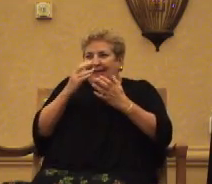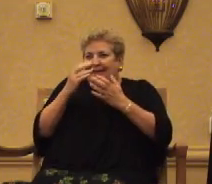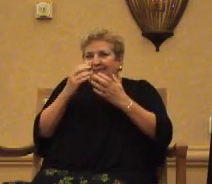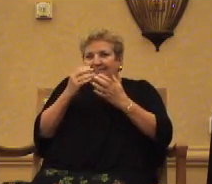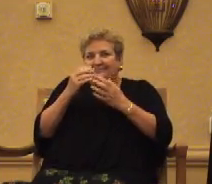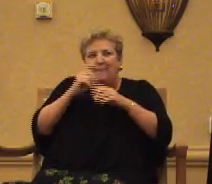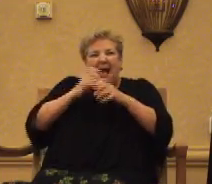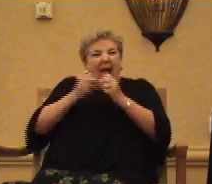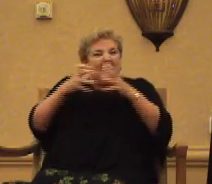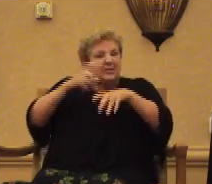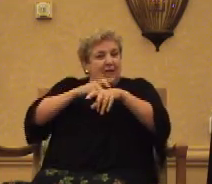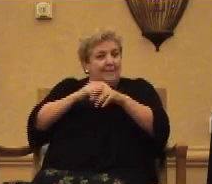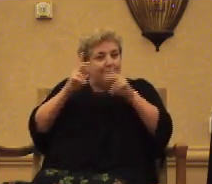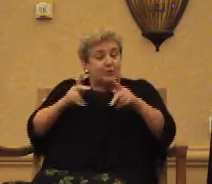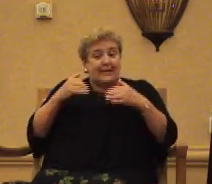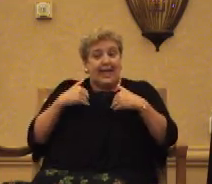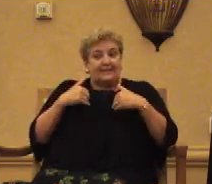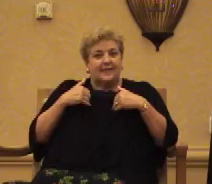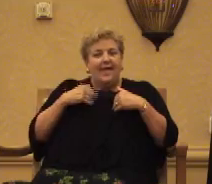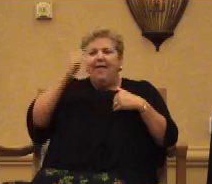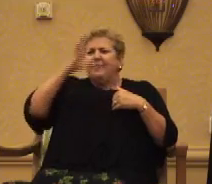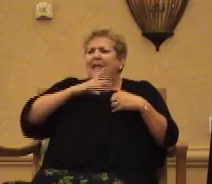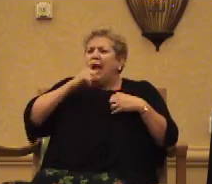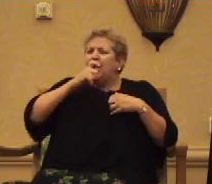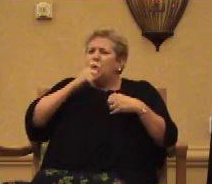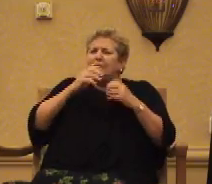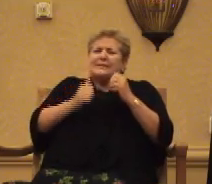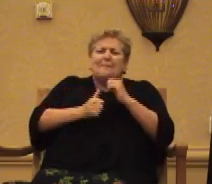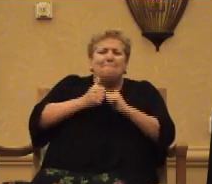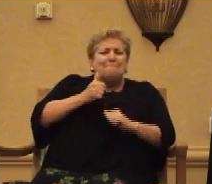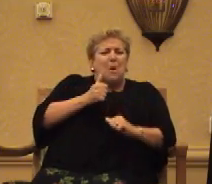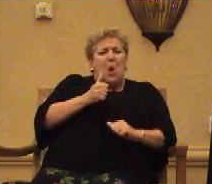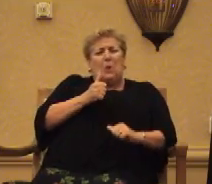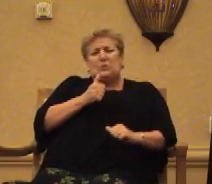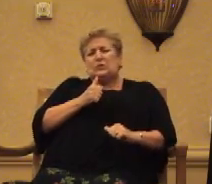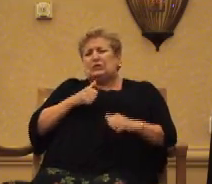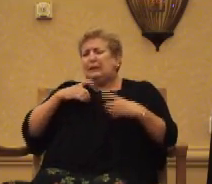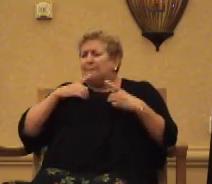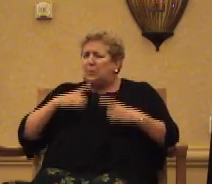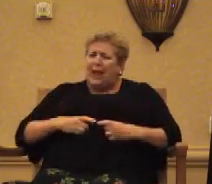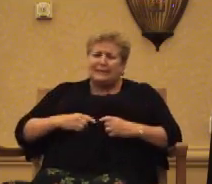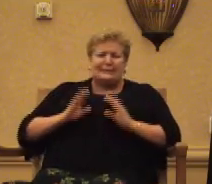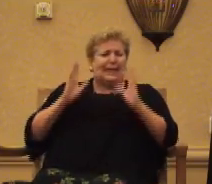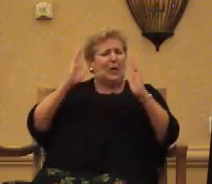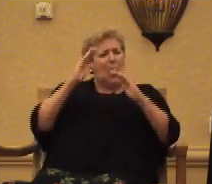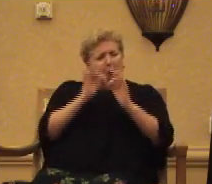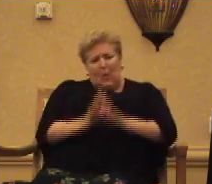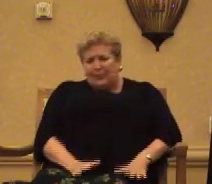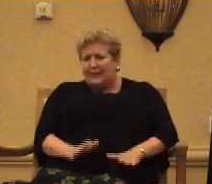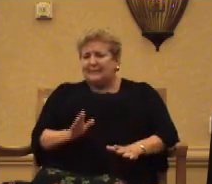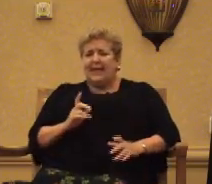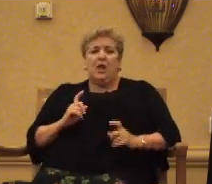guy that loathes himself the most, the guy that's the most depressed and hopeless. And we give him a gift